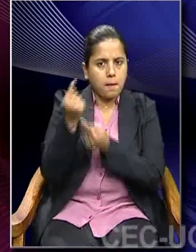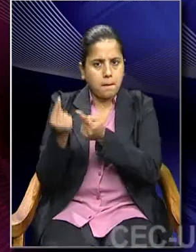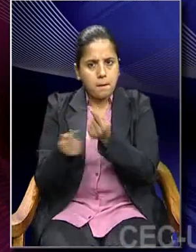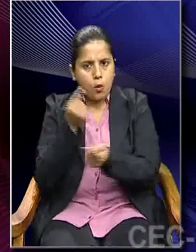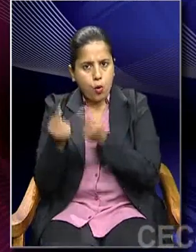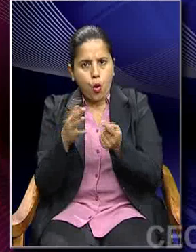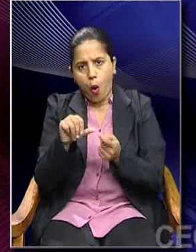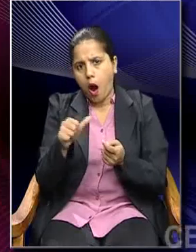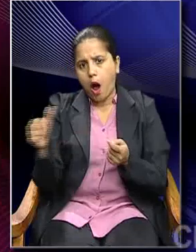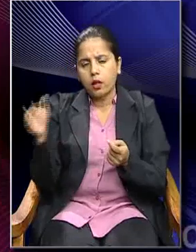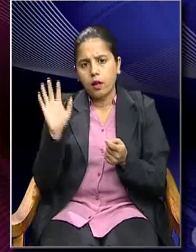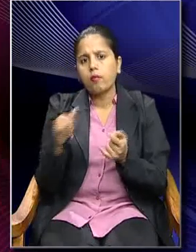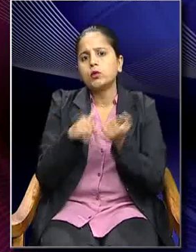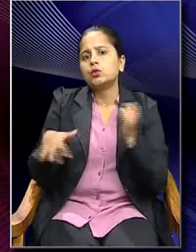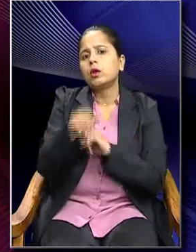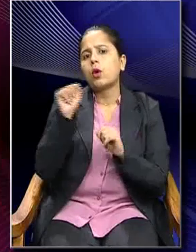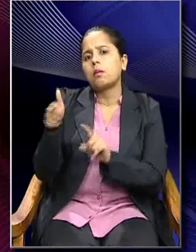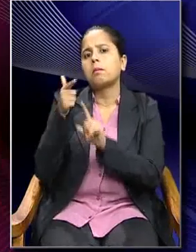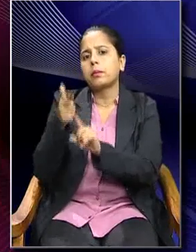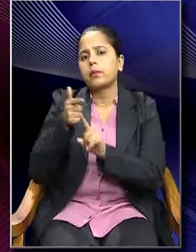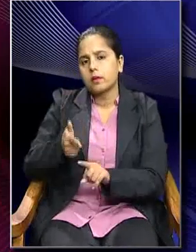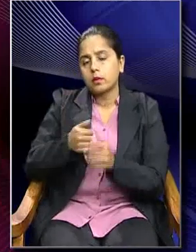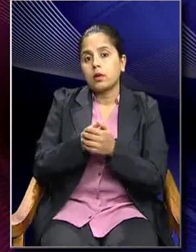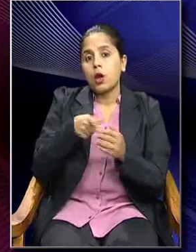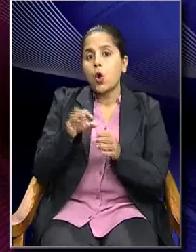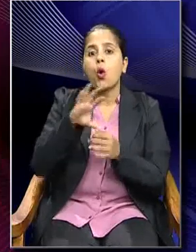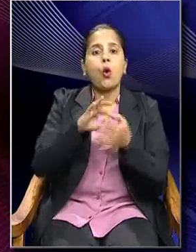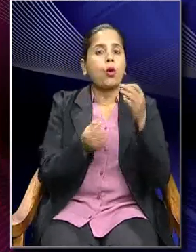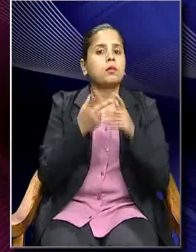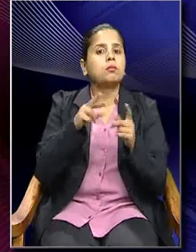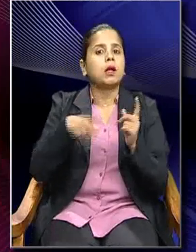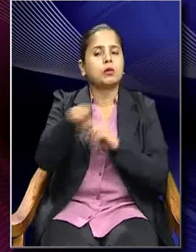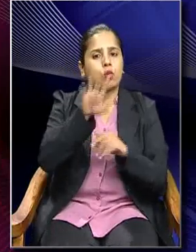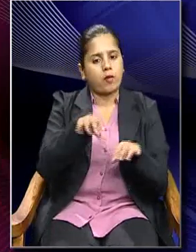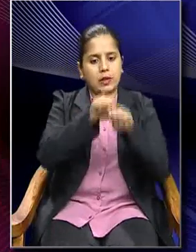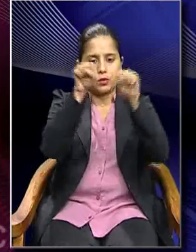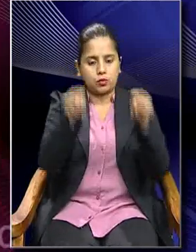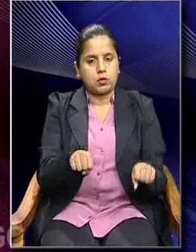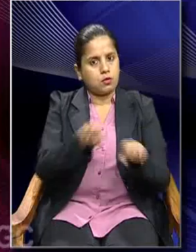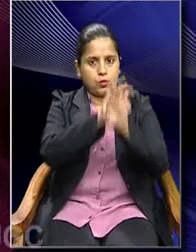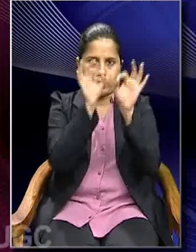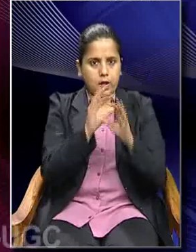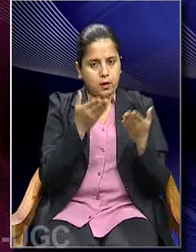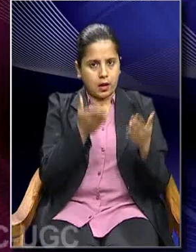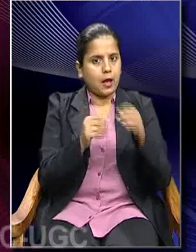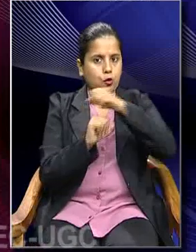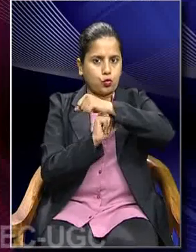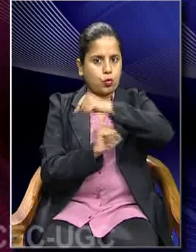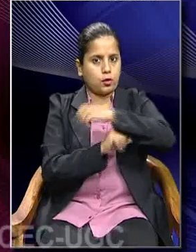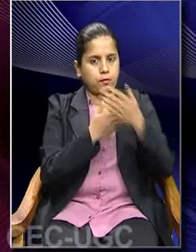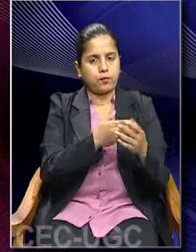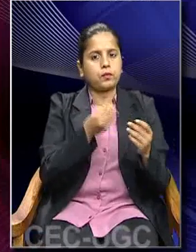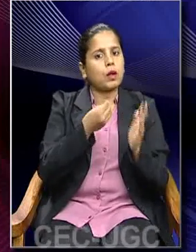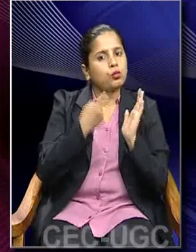and other division of society. So organization means you have a structure which has based of rules